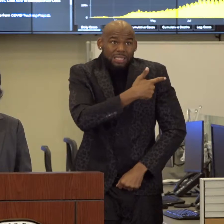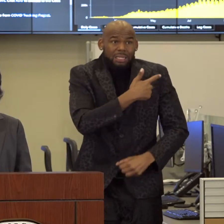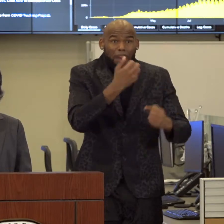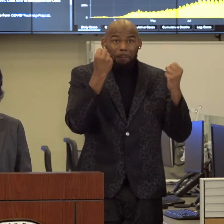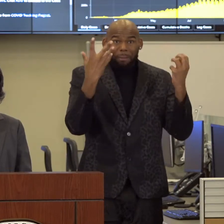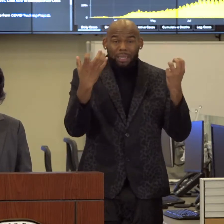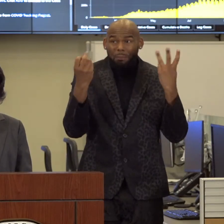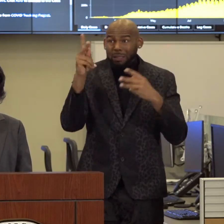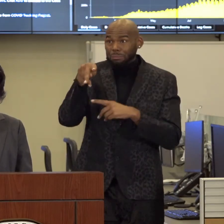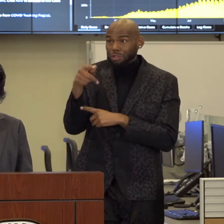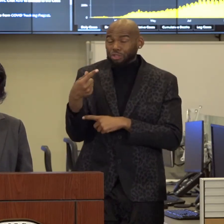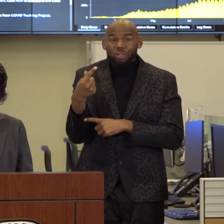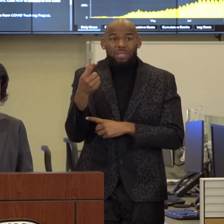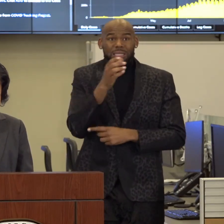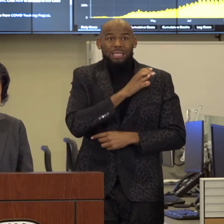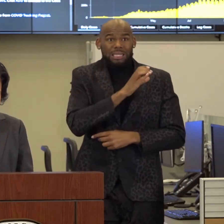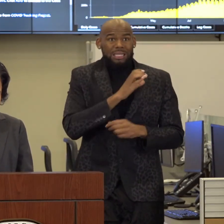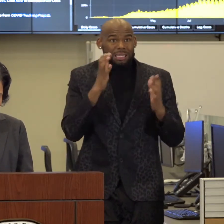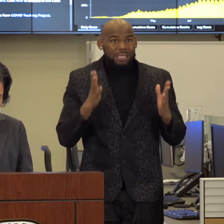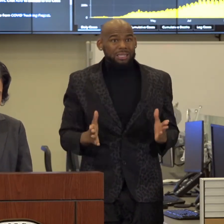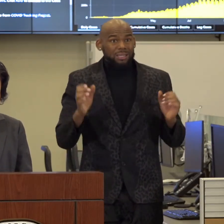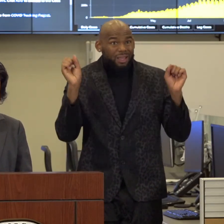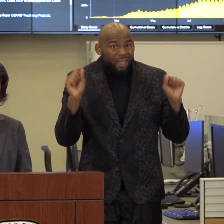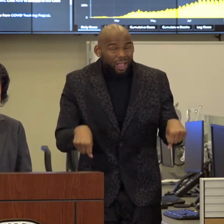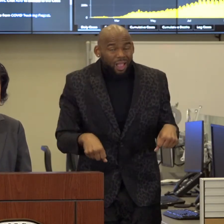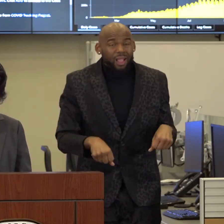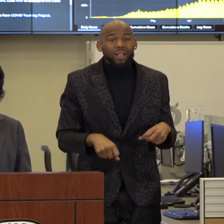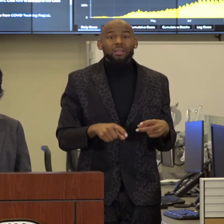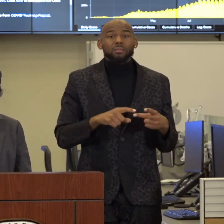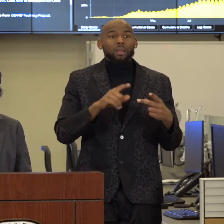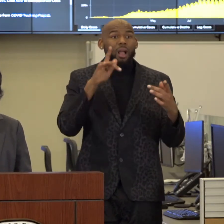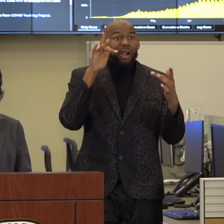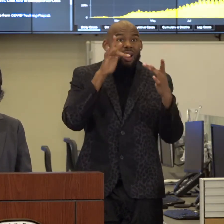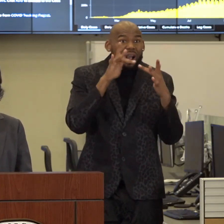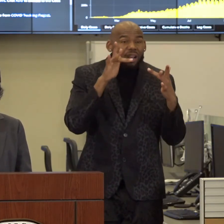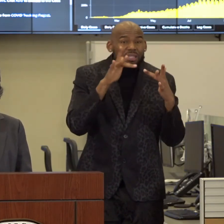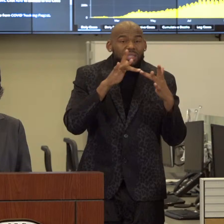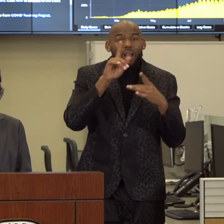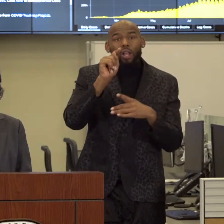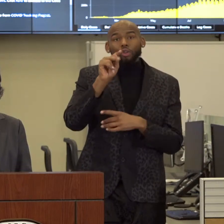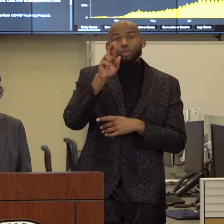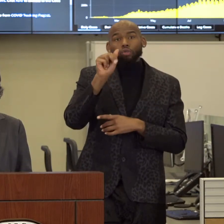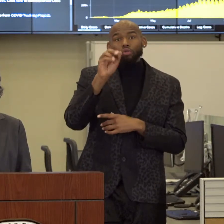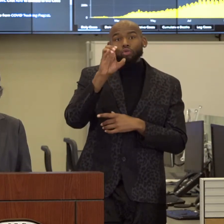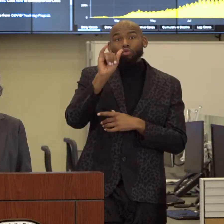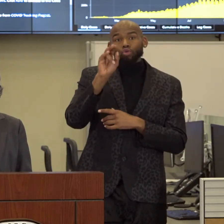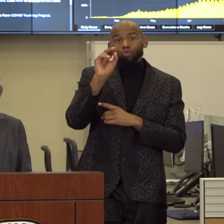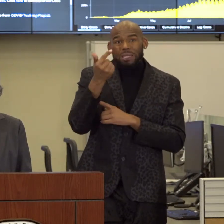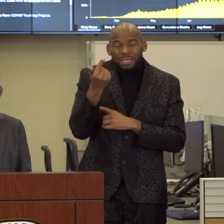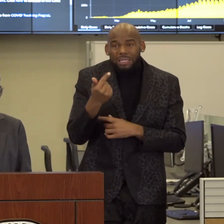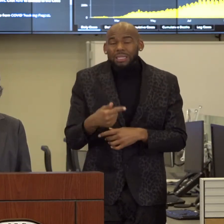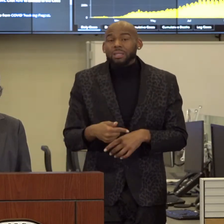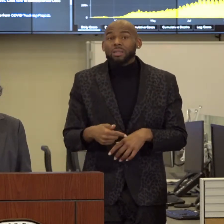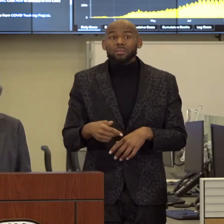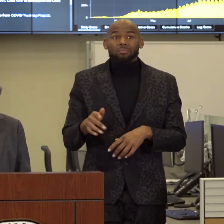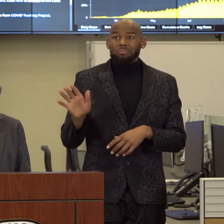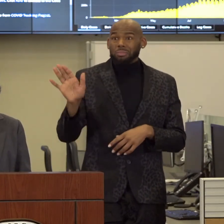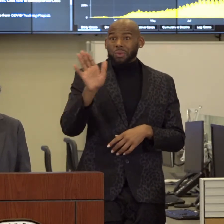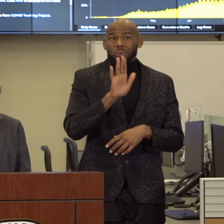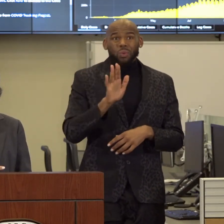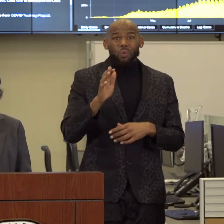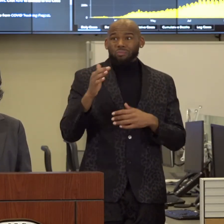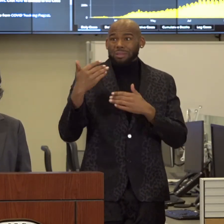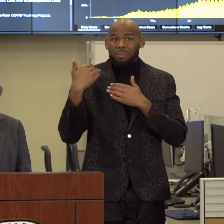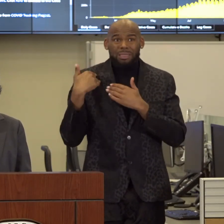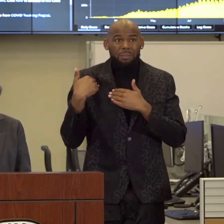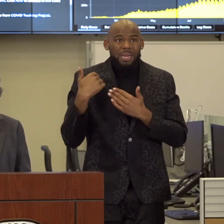Prince Georgians as we can while maintaining testing and contact tracing. And it will be up to this community to help us slow the spread.